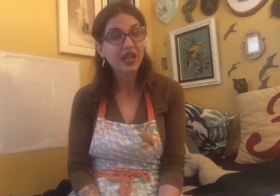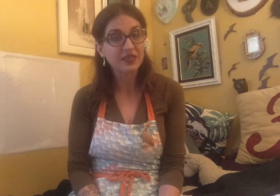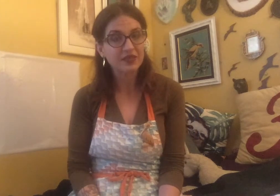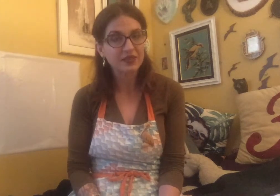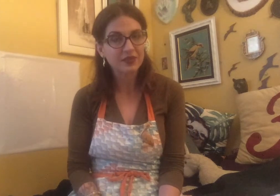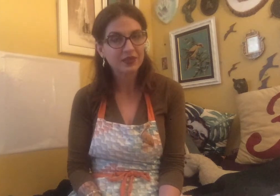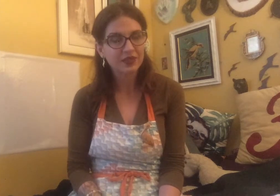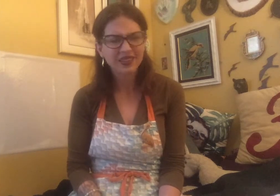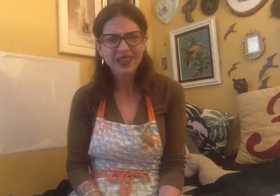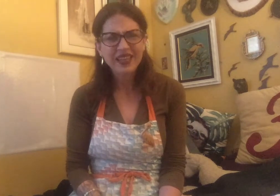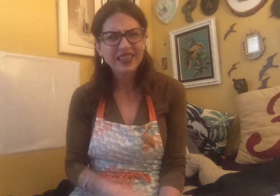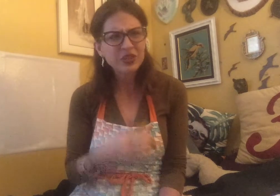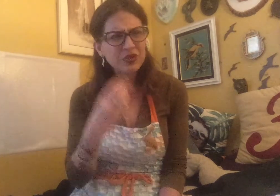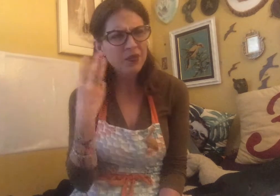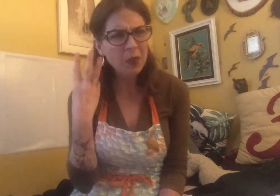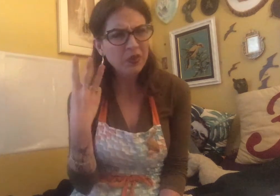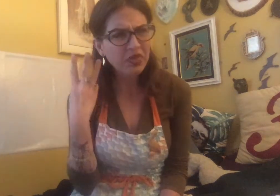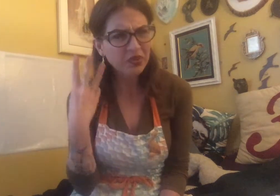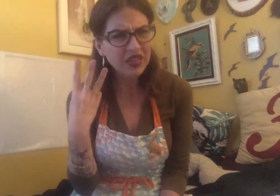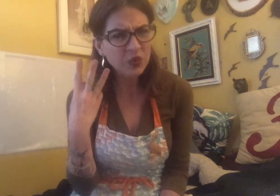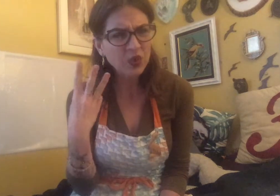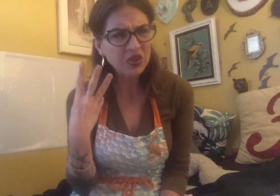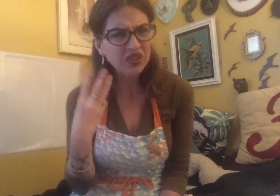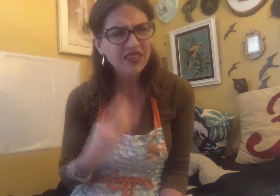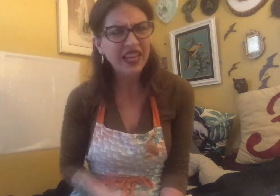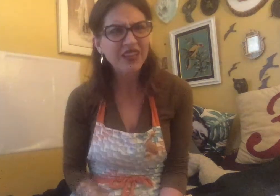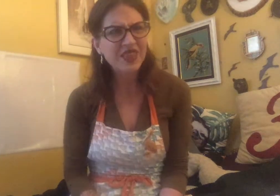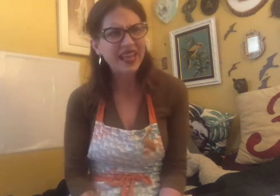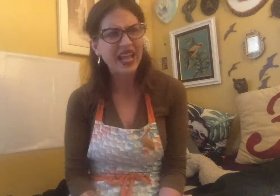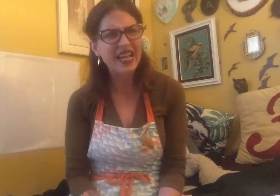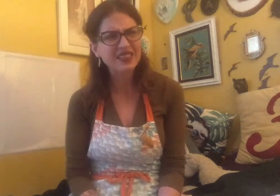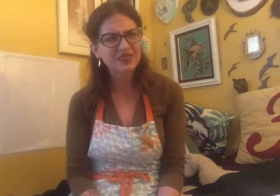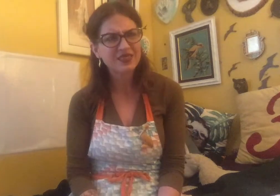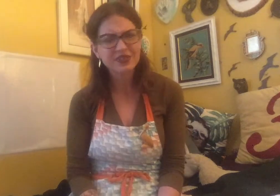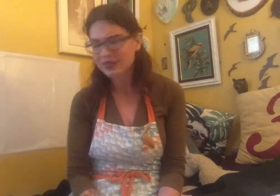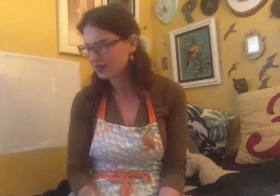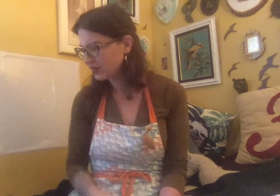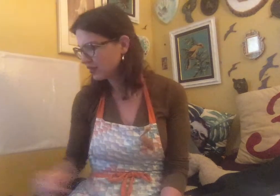nice. Can you come up with three words that have that ice?